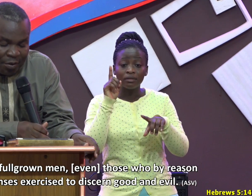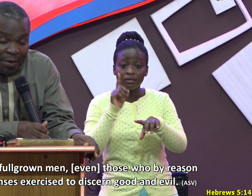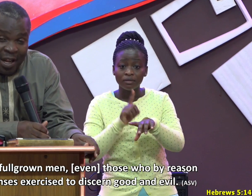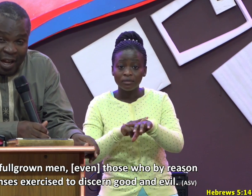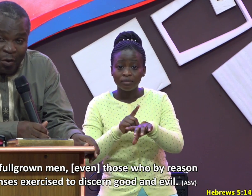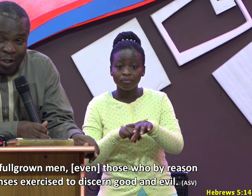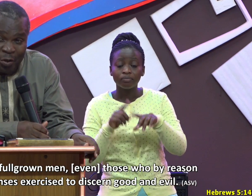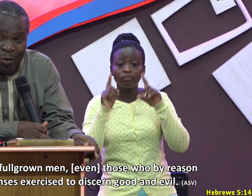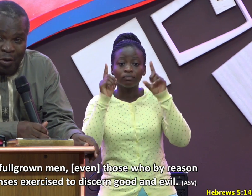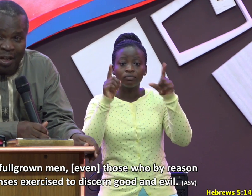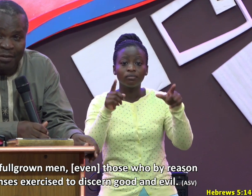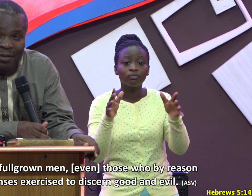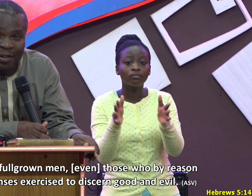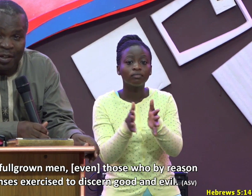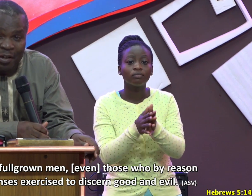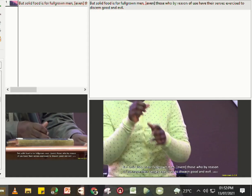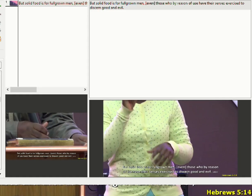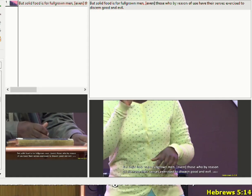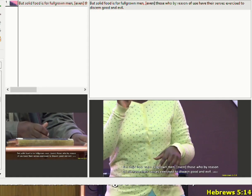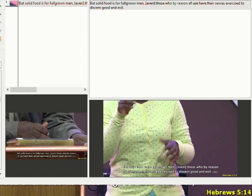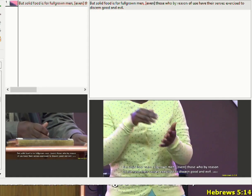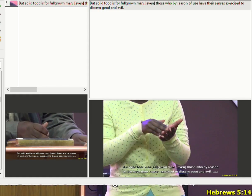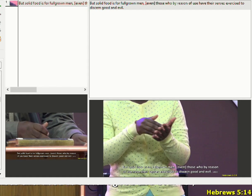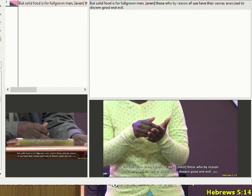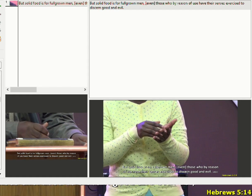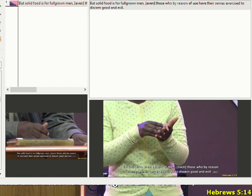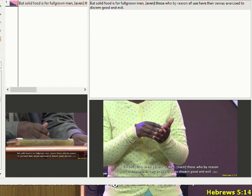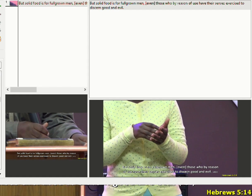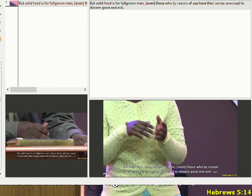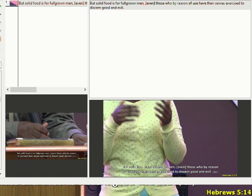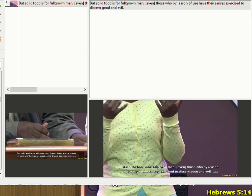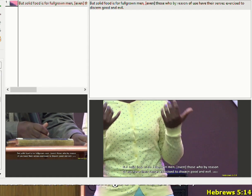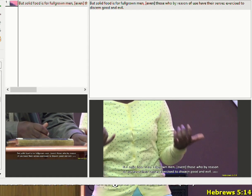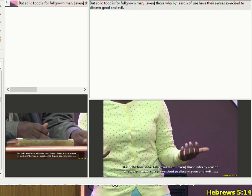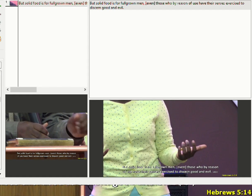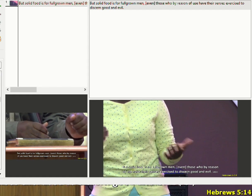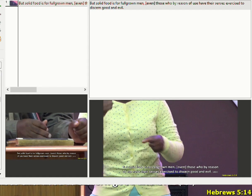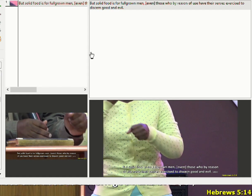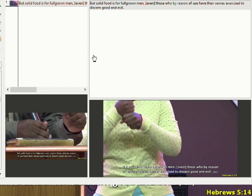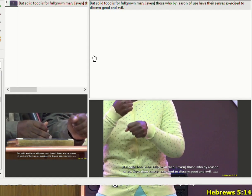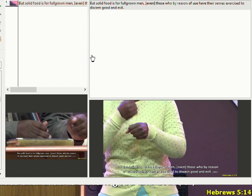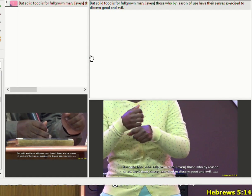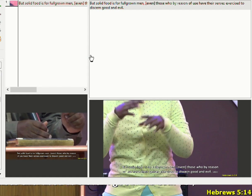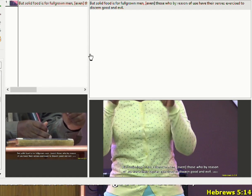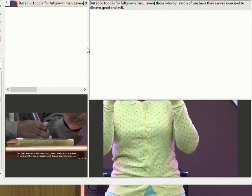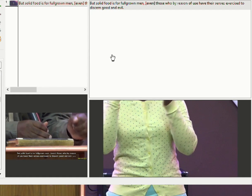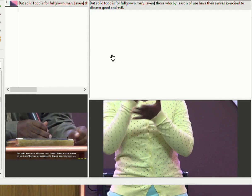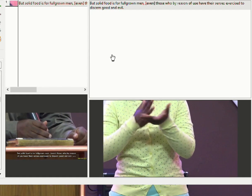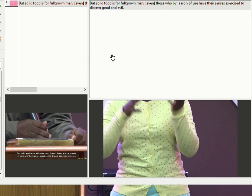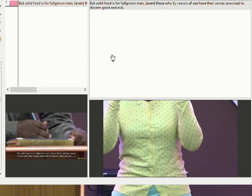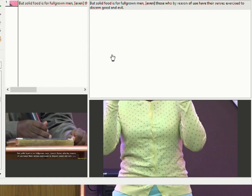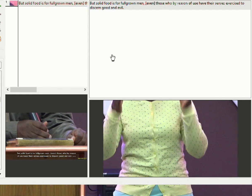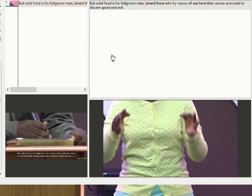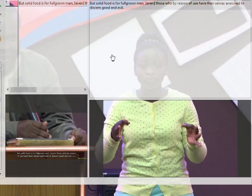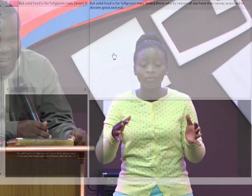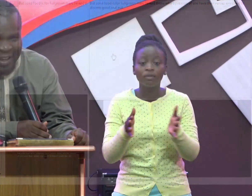rusty inside, so always do something in your spiritual life, and every